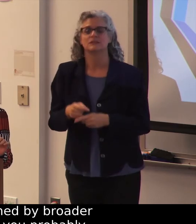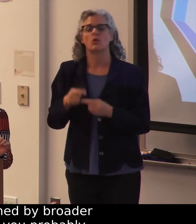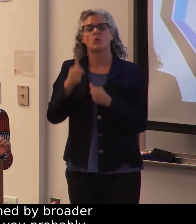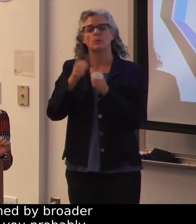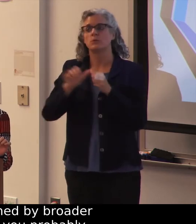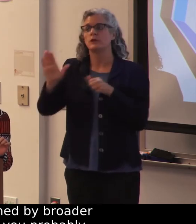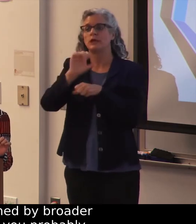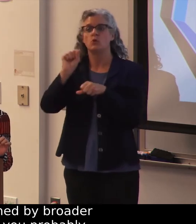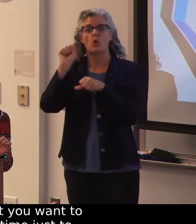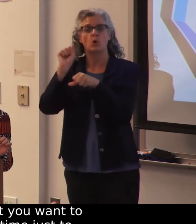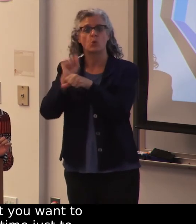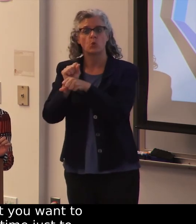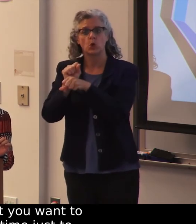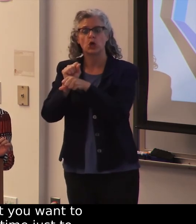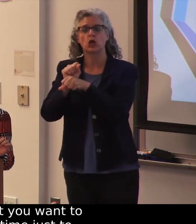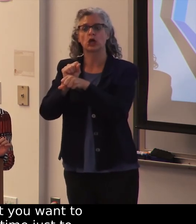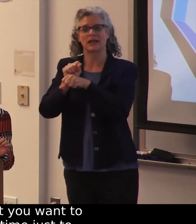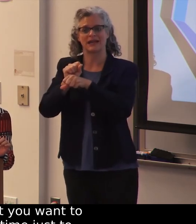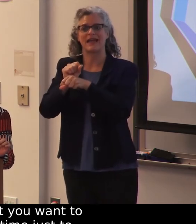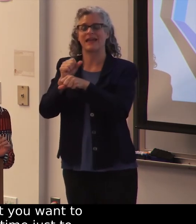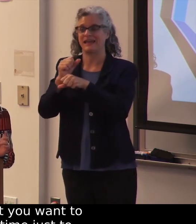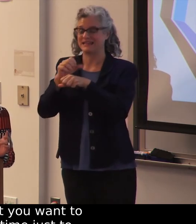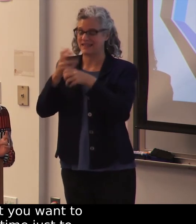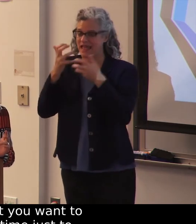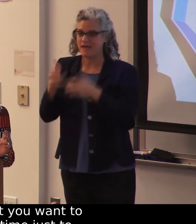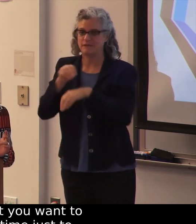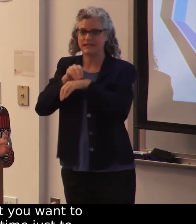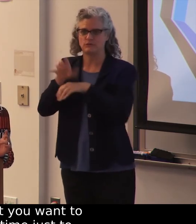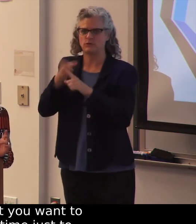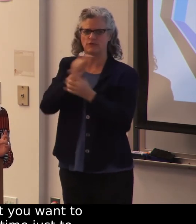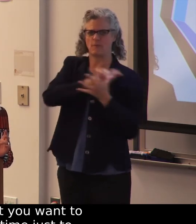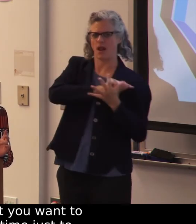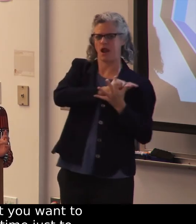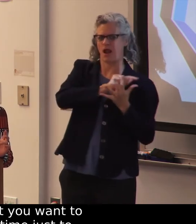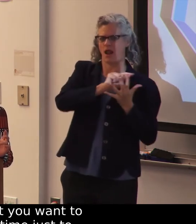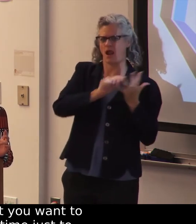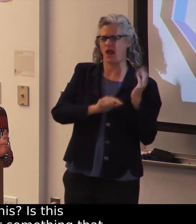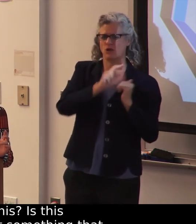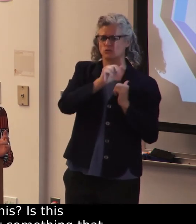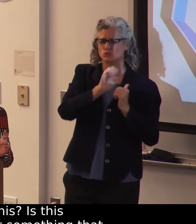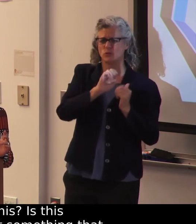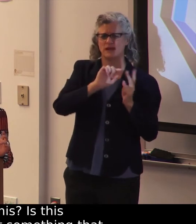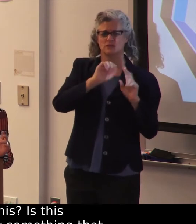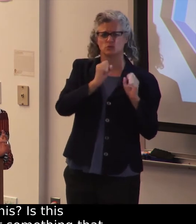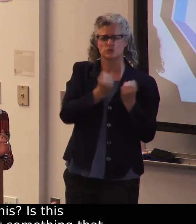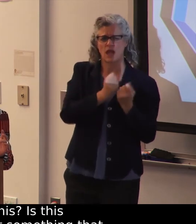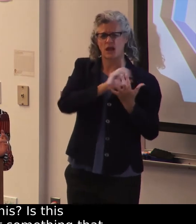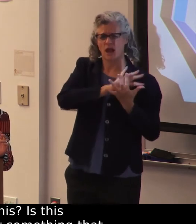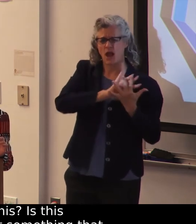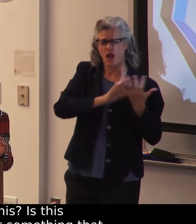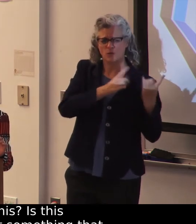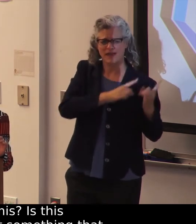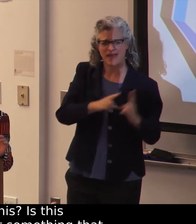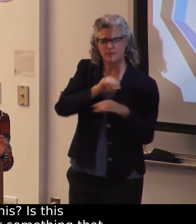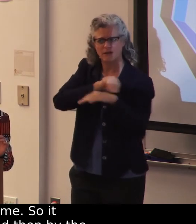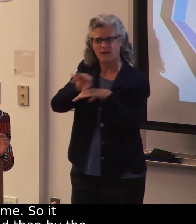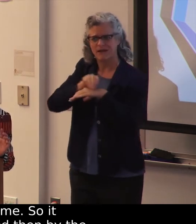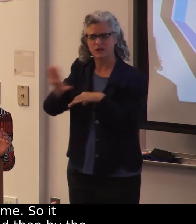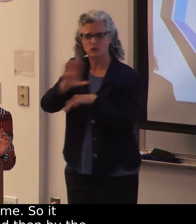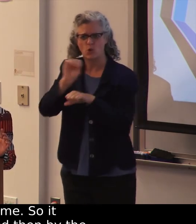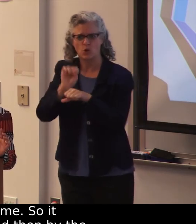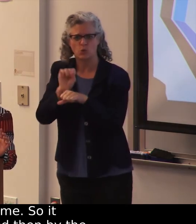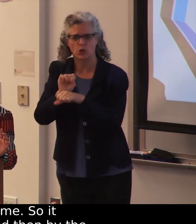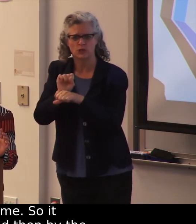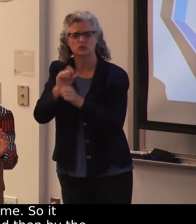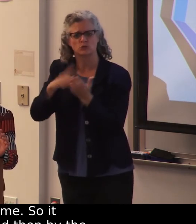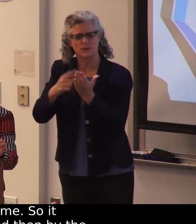that you probably want to examine. At some point, you want to take the time just to say, how are we thinking about this? Is this coherent? Okay. Is